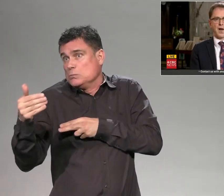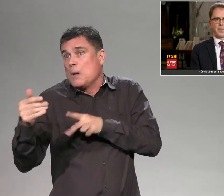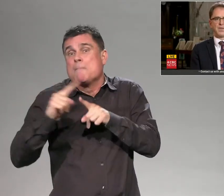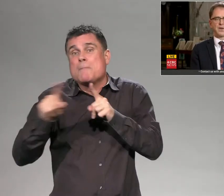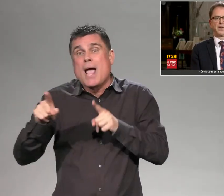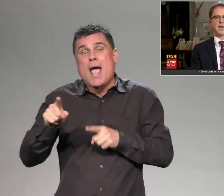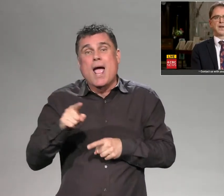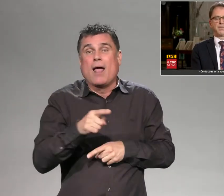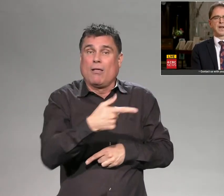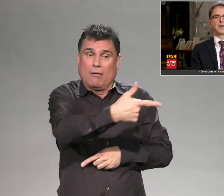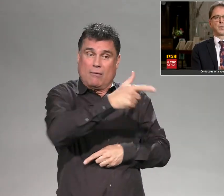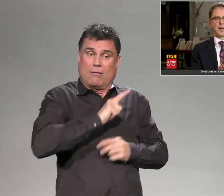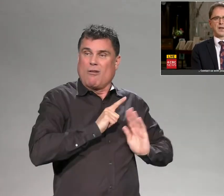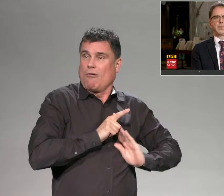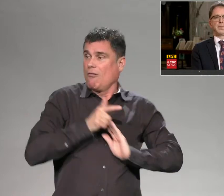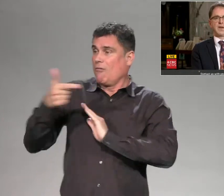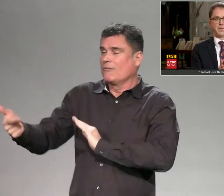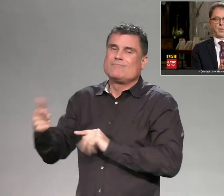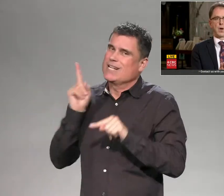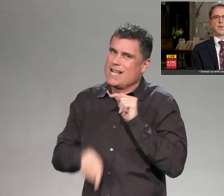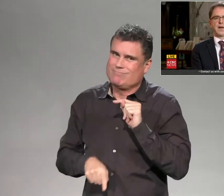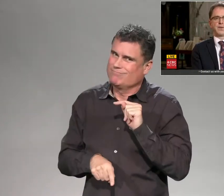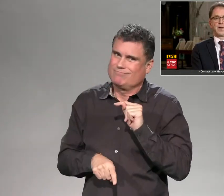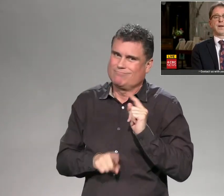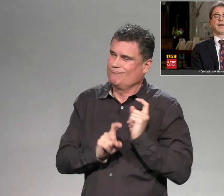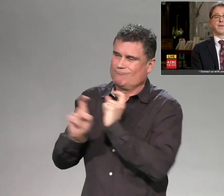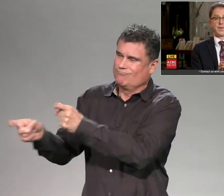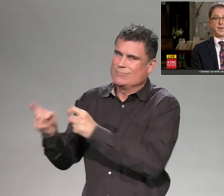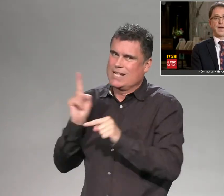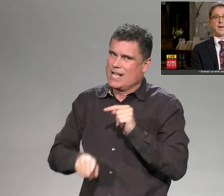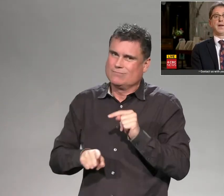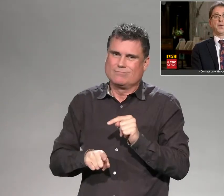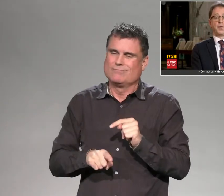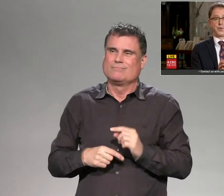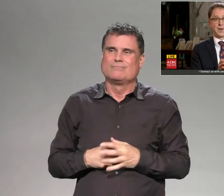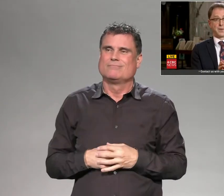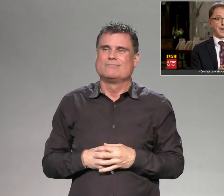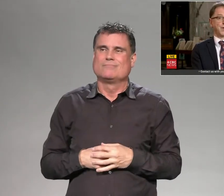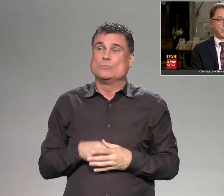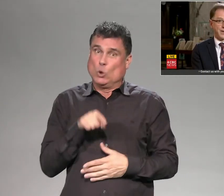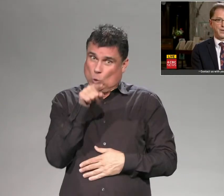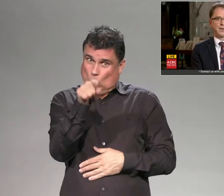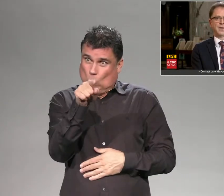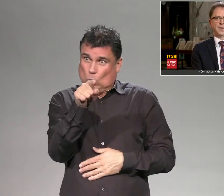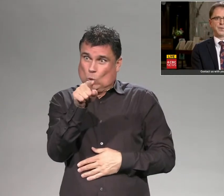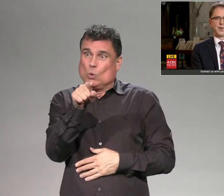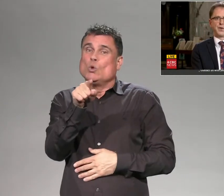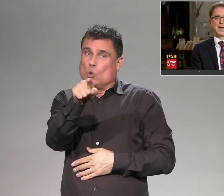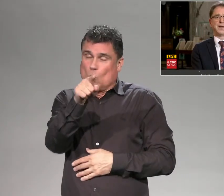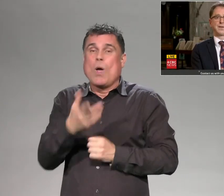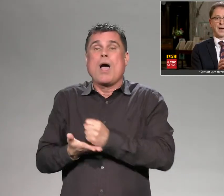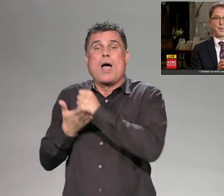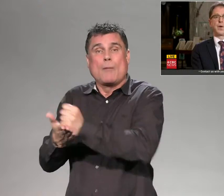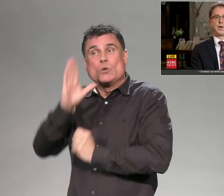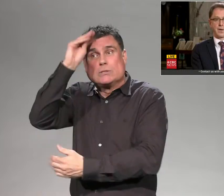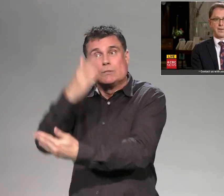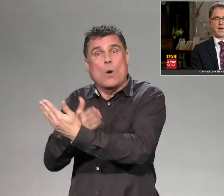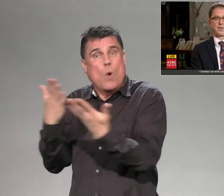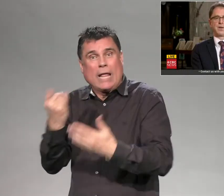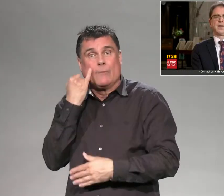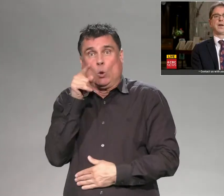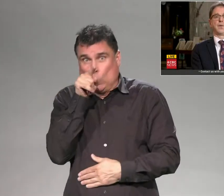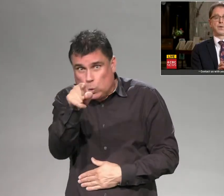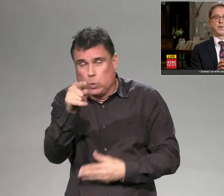to not be vaccinated. In fact, it will help him if you are vaccinated. I can say that with respect to my own mother, who's in her 80s. I want her to